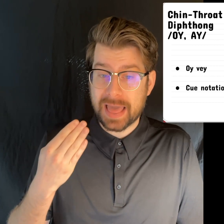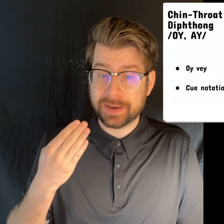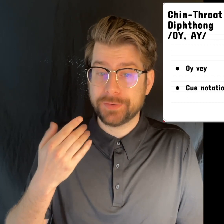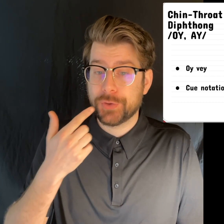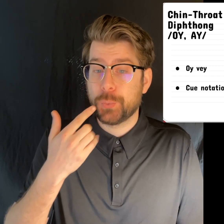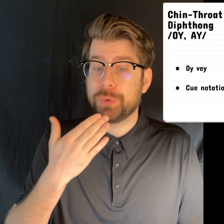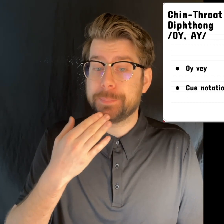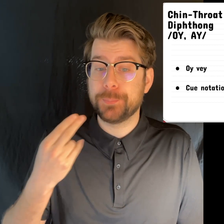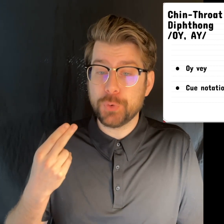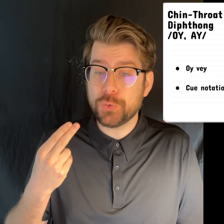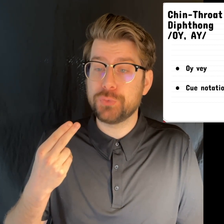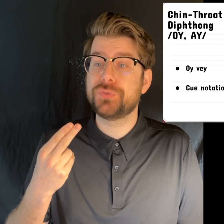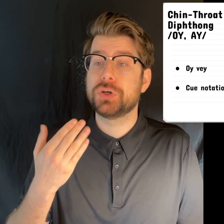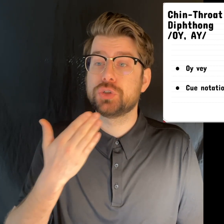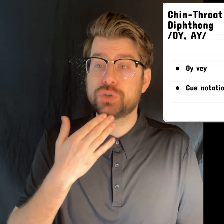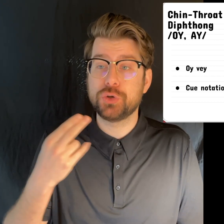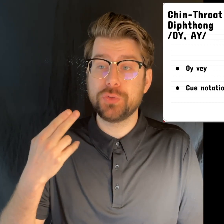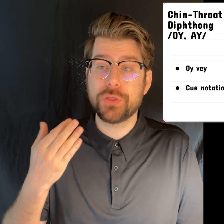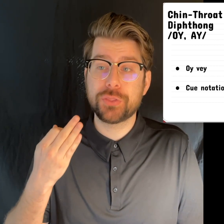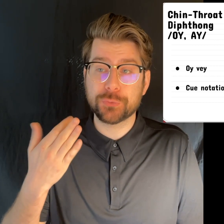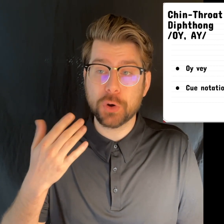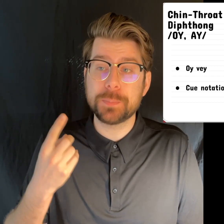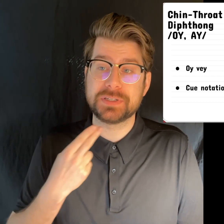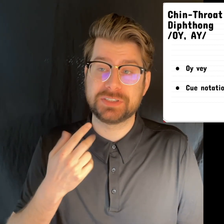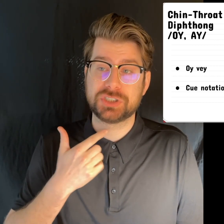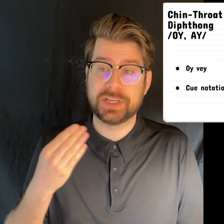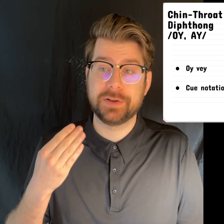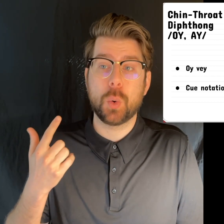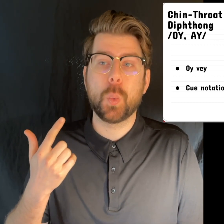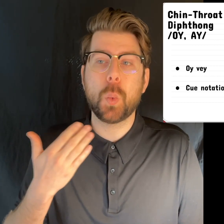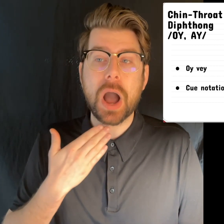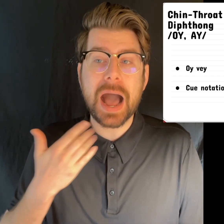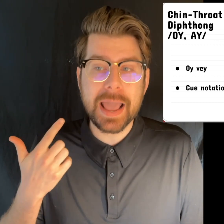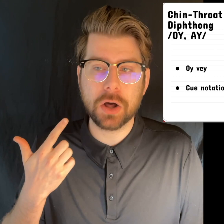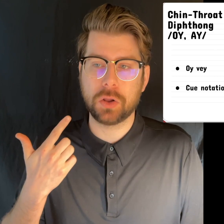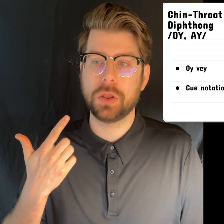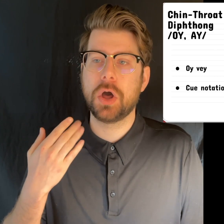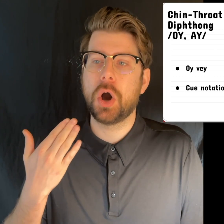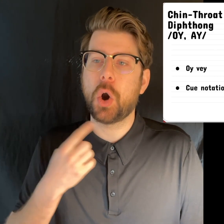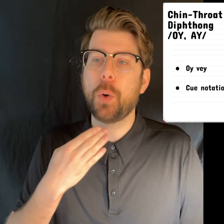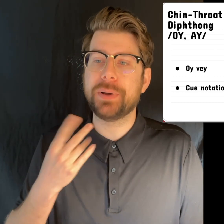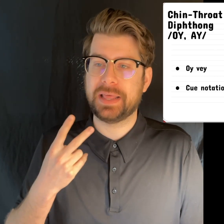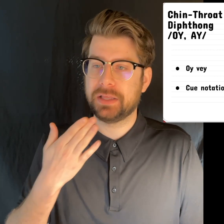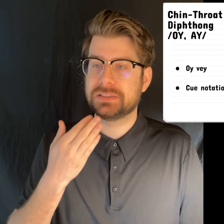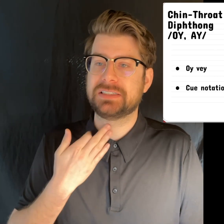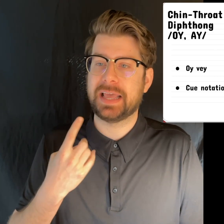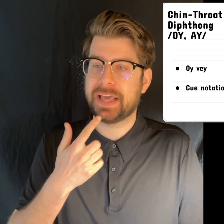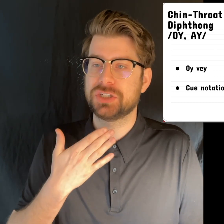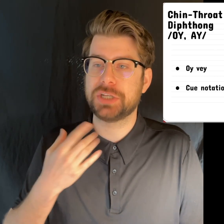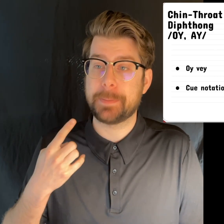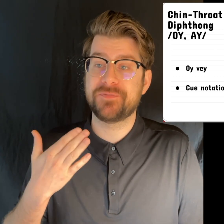Then we move to the throat position while opening to hand shape